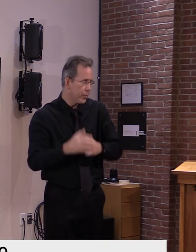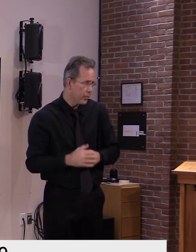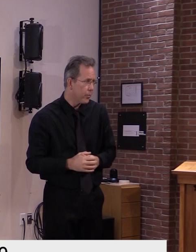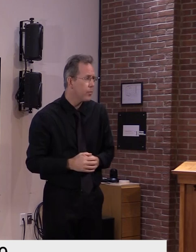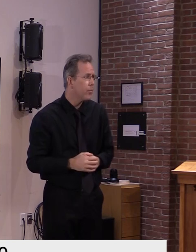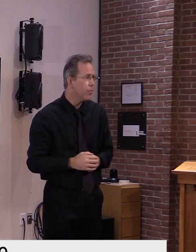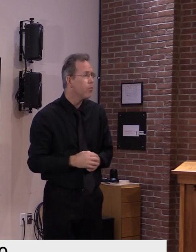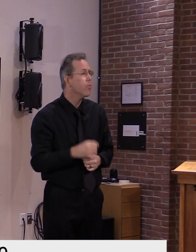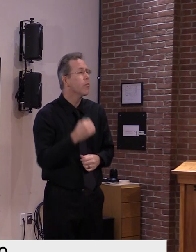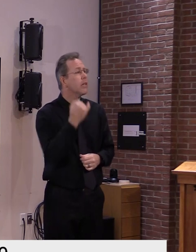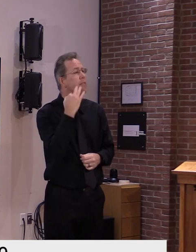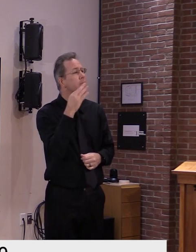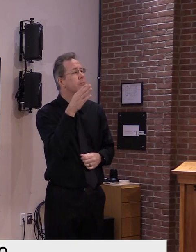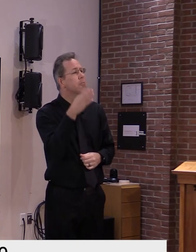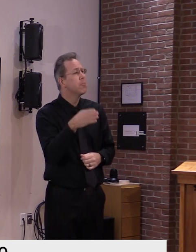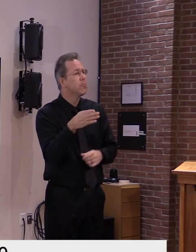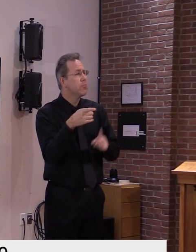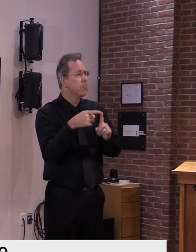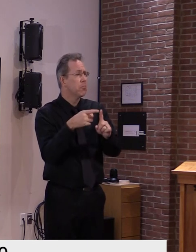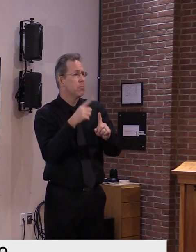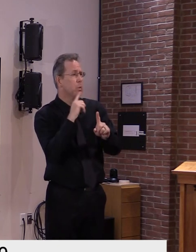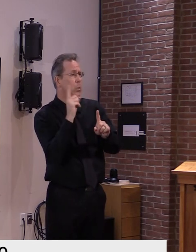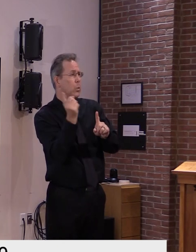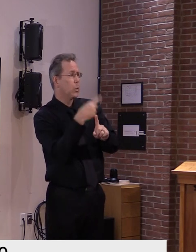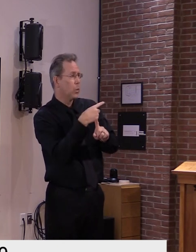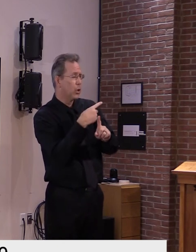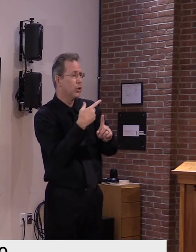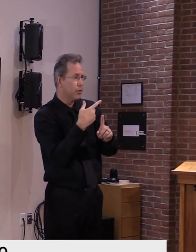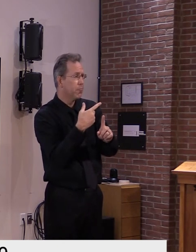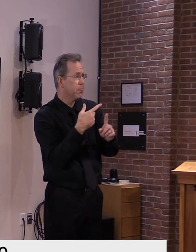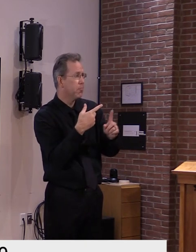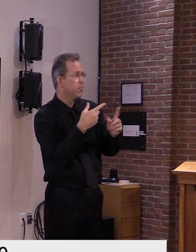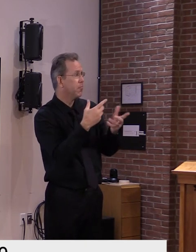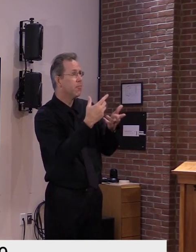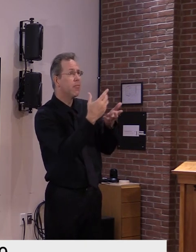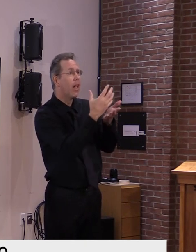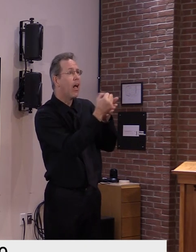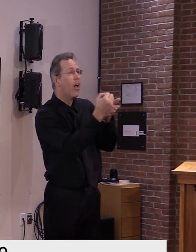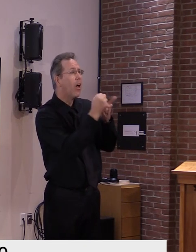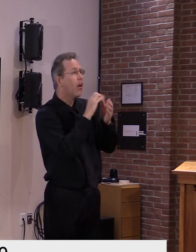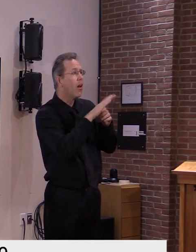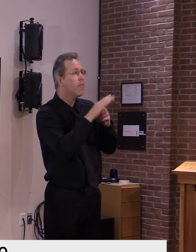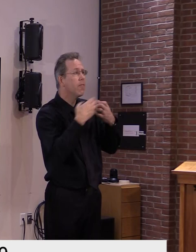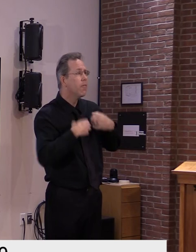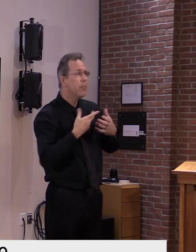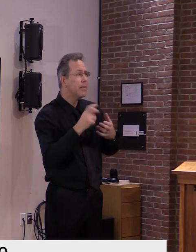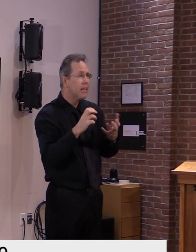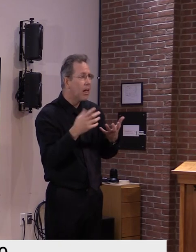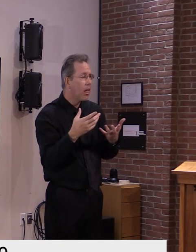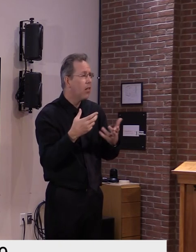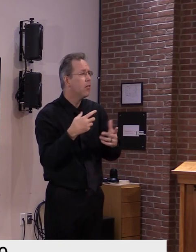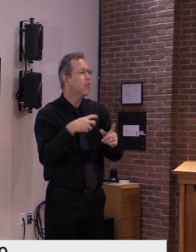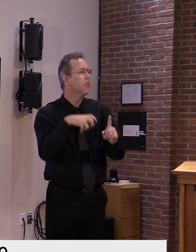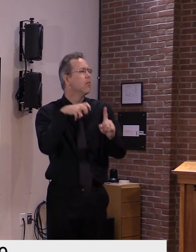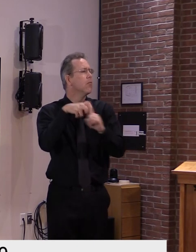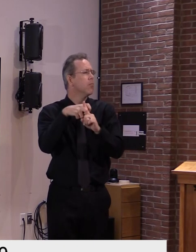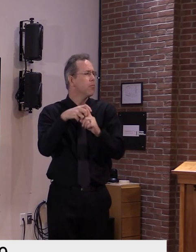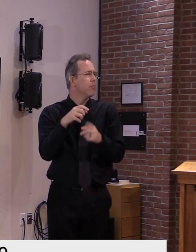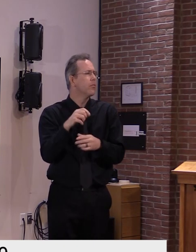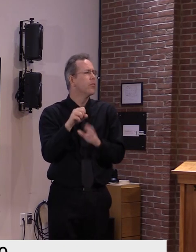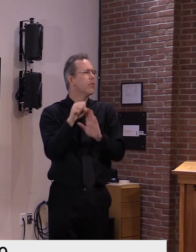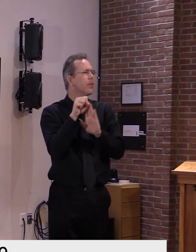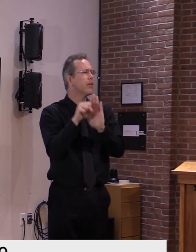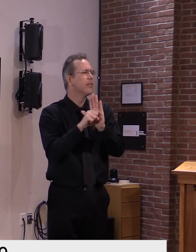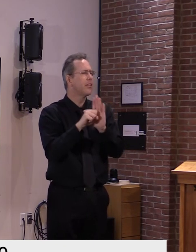line, they're able to order a 14-day supply through the medical countermeasures warehouse. That 14-day supply is based on